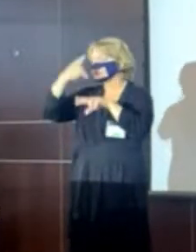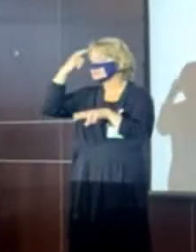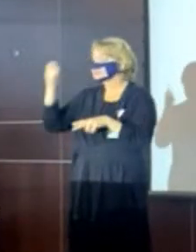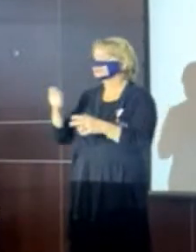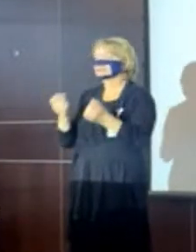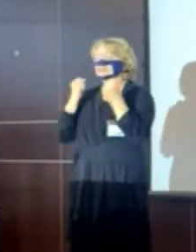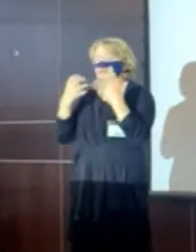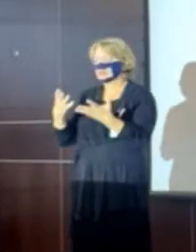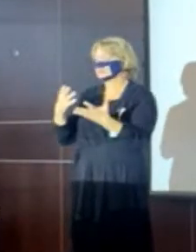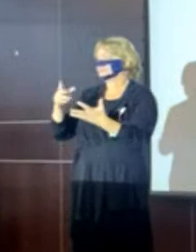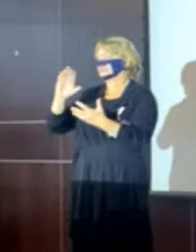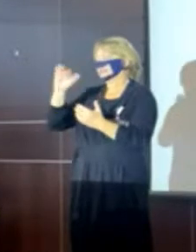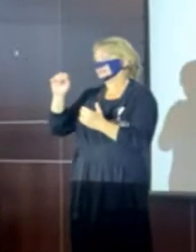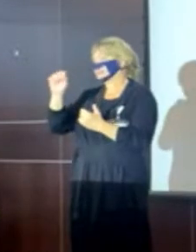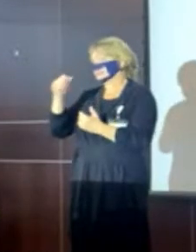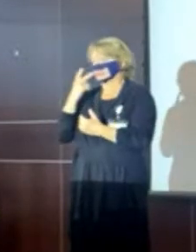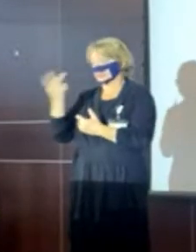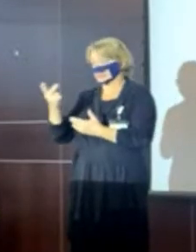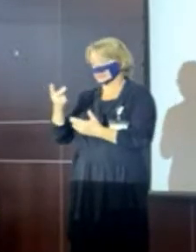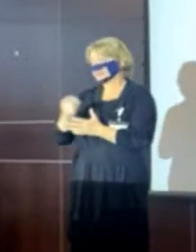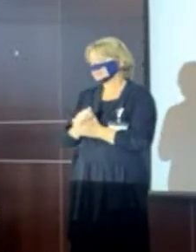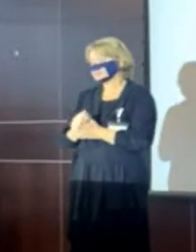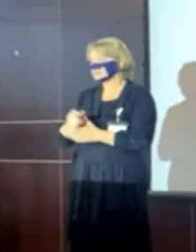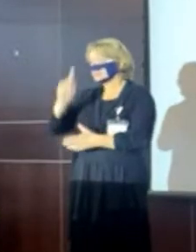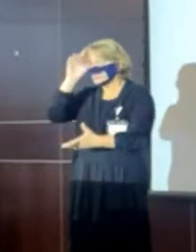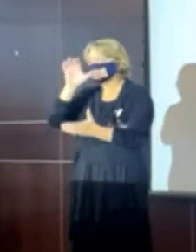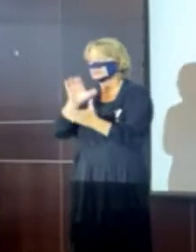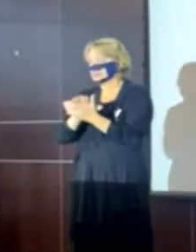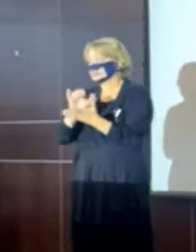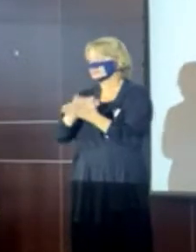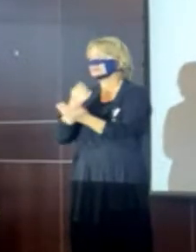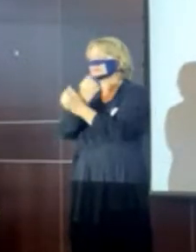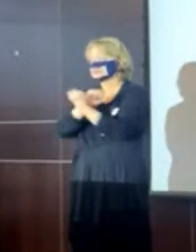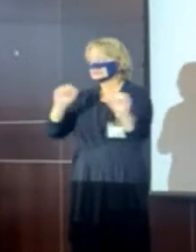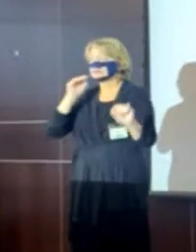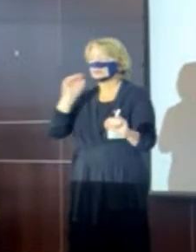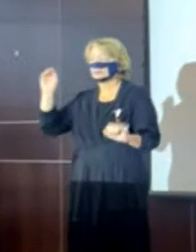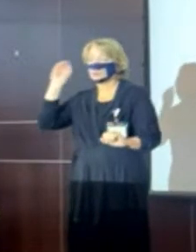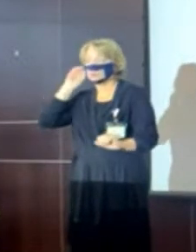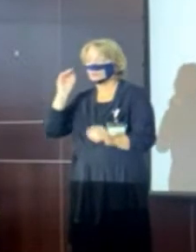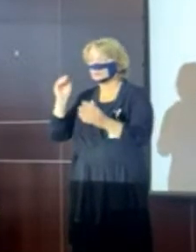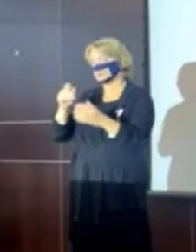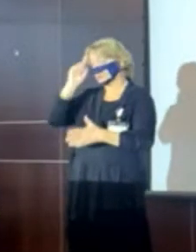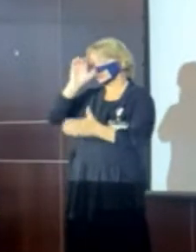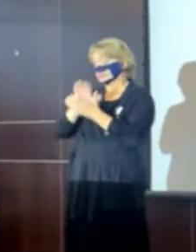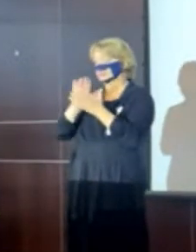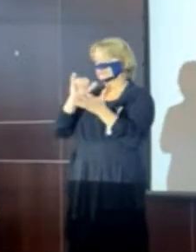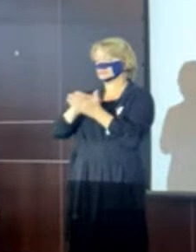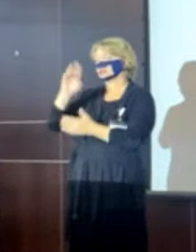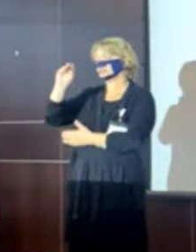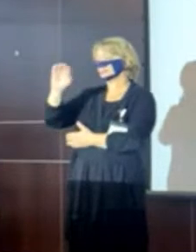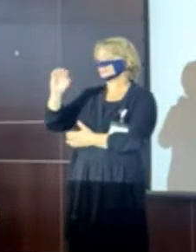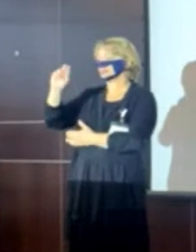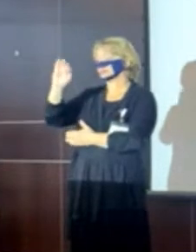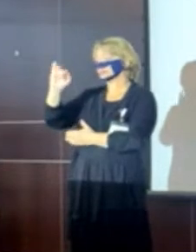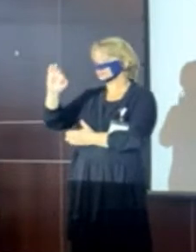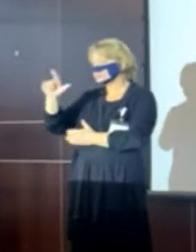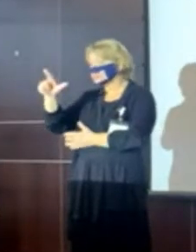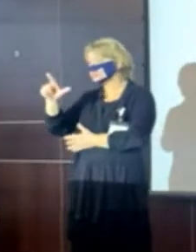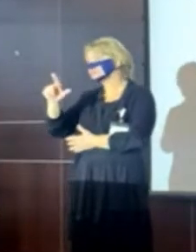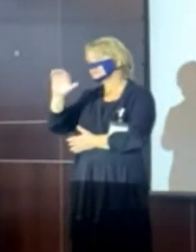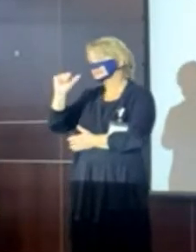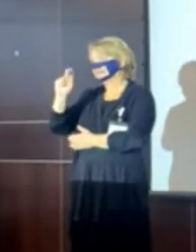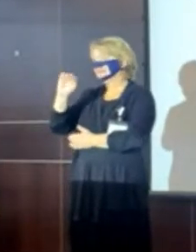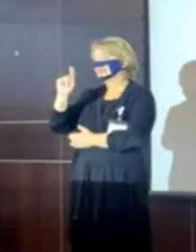seeing. We do believe that the Safer at Home program, we do believe that the monoclonal antibodies, as we've really started to push that out more and